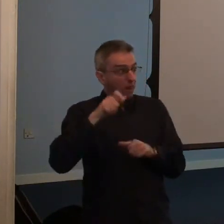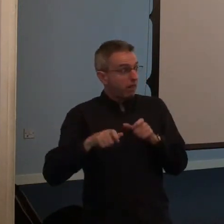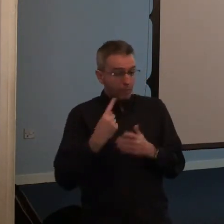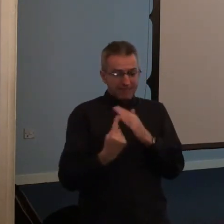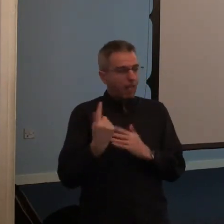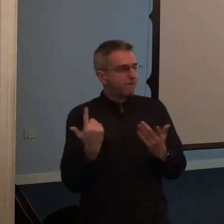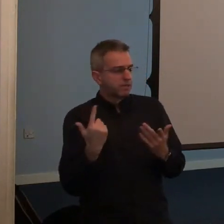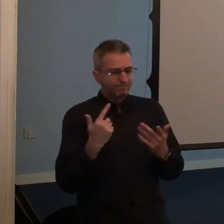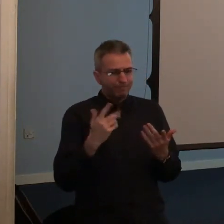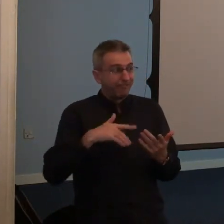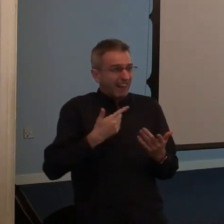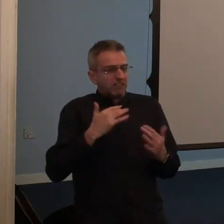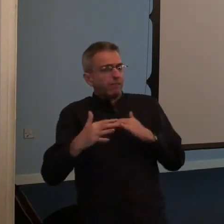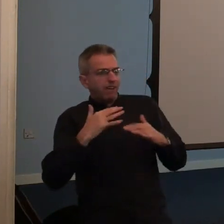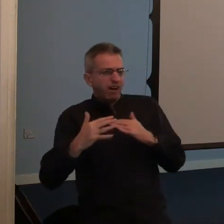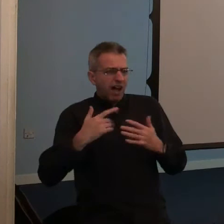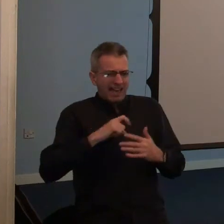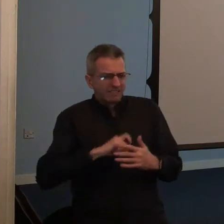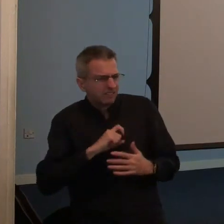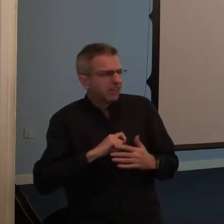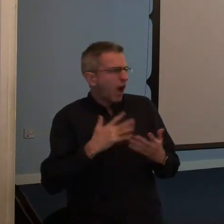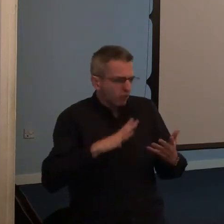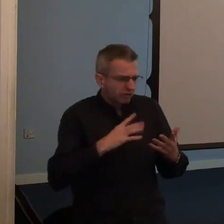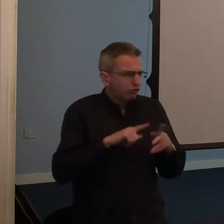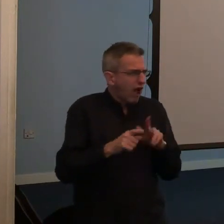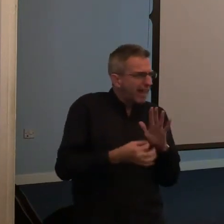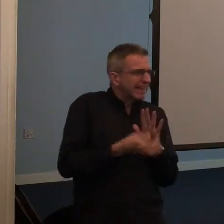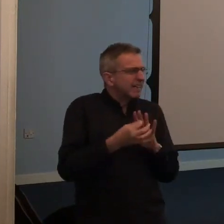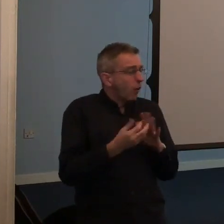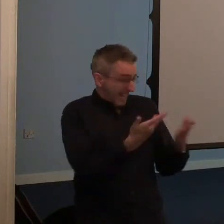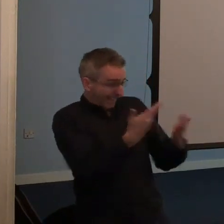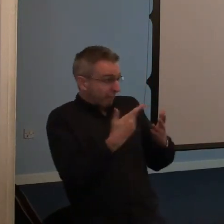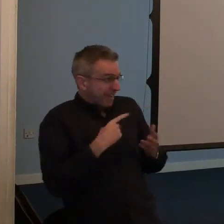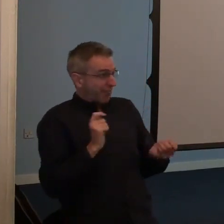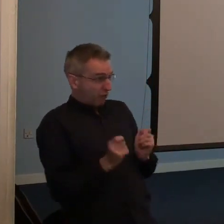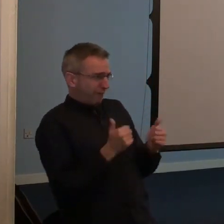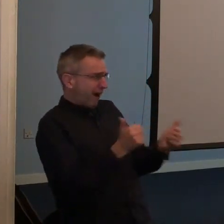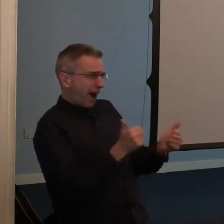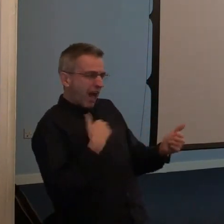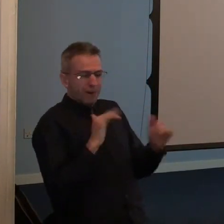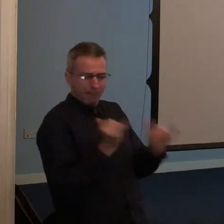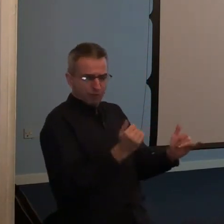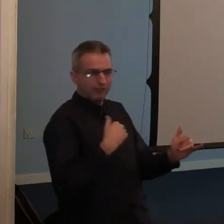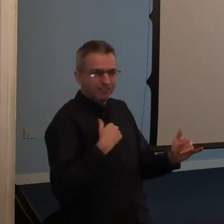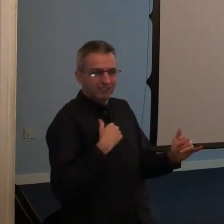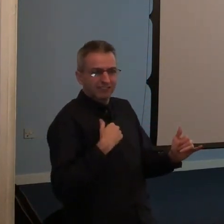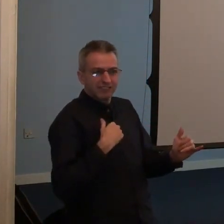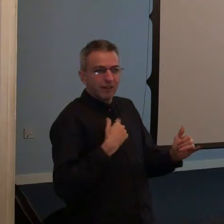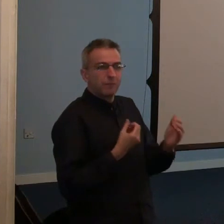growing, whereas people themselves feel that they're suffering from whatever condition, whether some have volunteered to go for